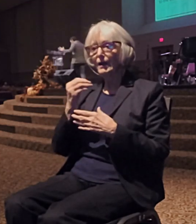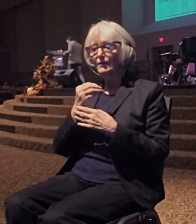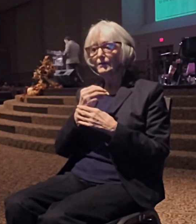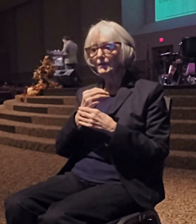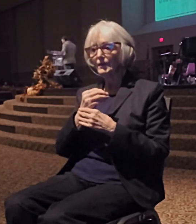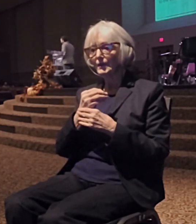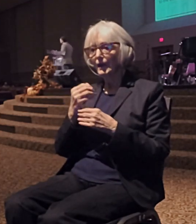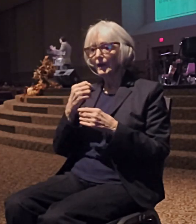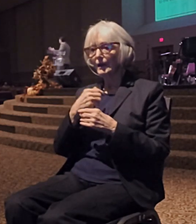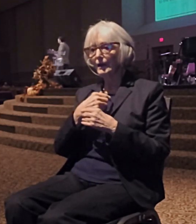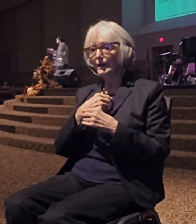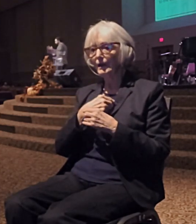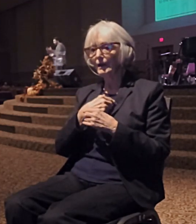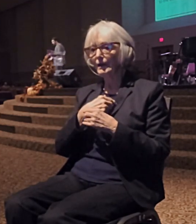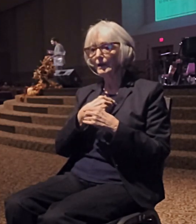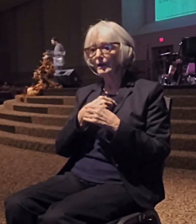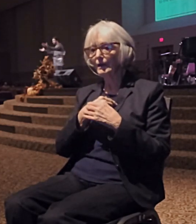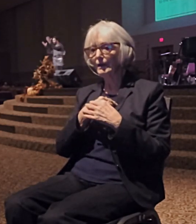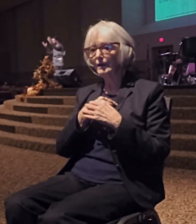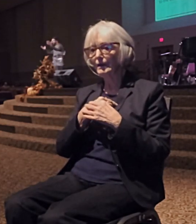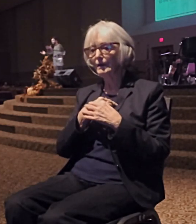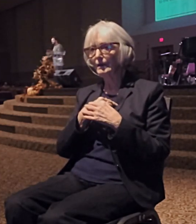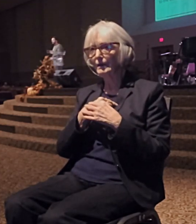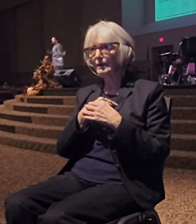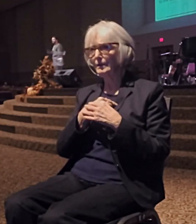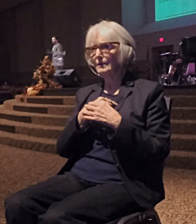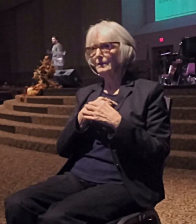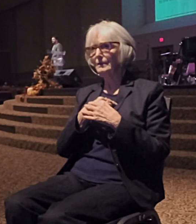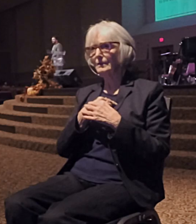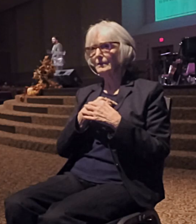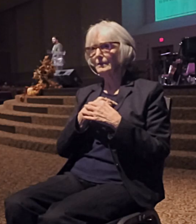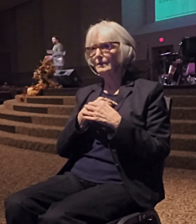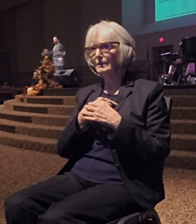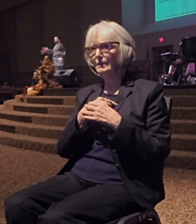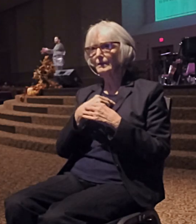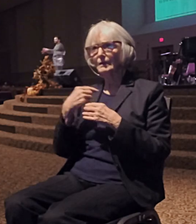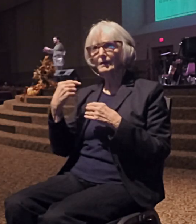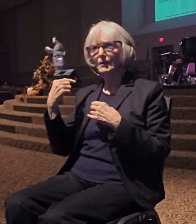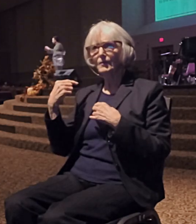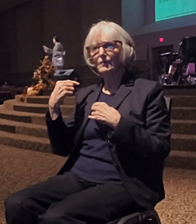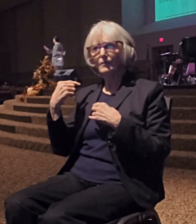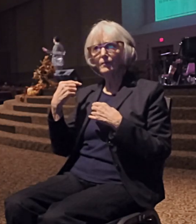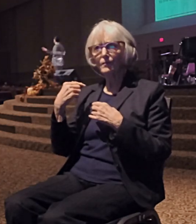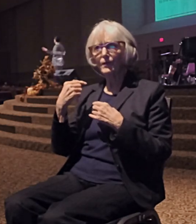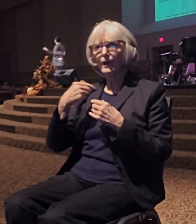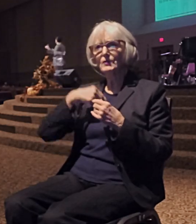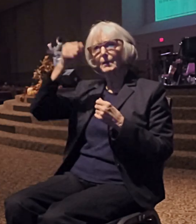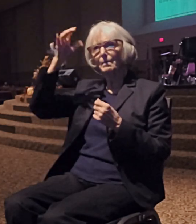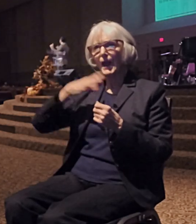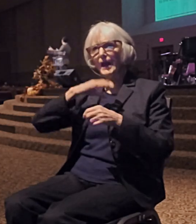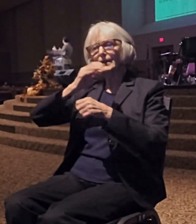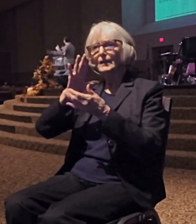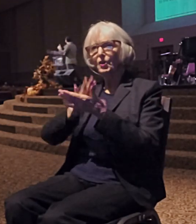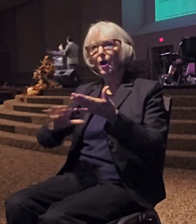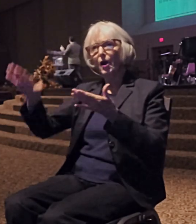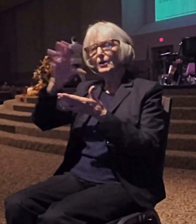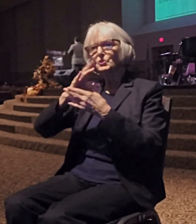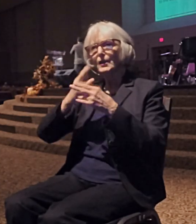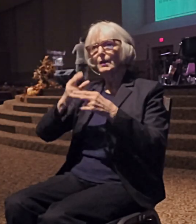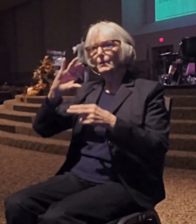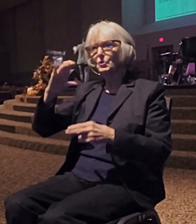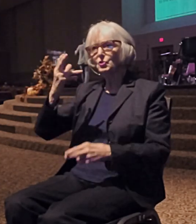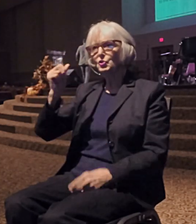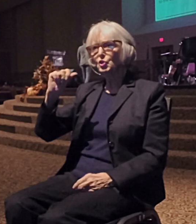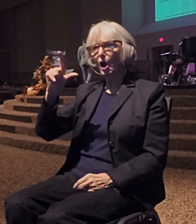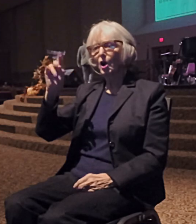and he wasn't prepared for it. And I threw him under the bus. Really what I did is I praised him. We had a college student, his name's Charles Wallace, one of the most godly college